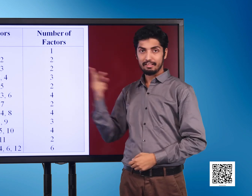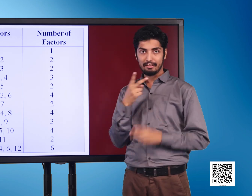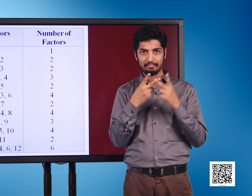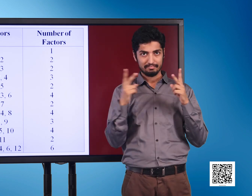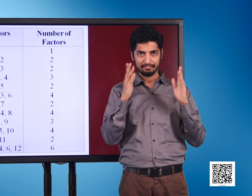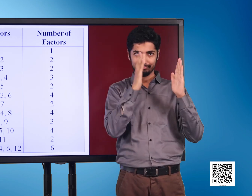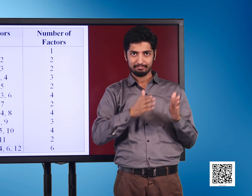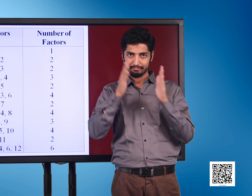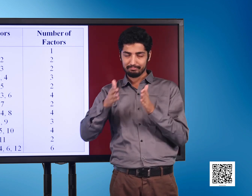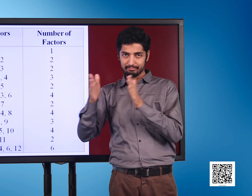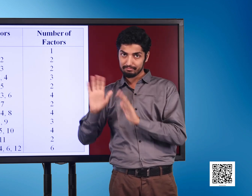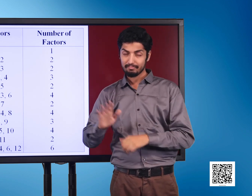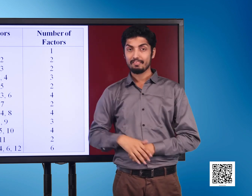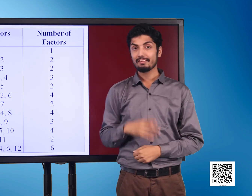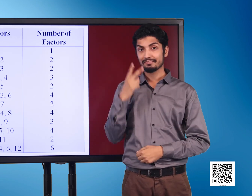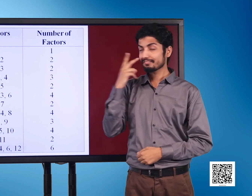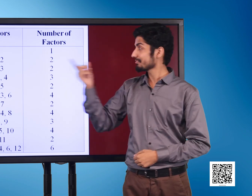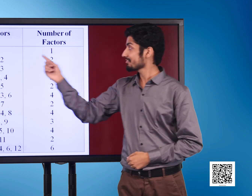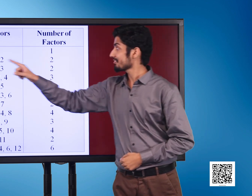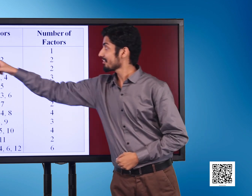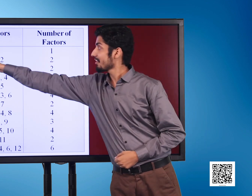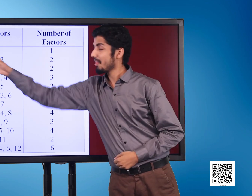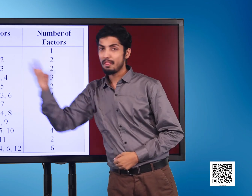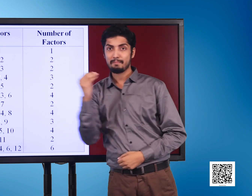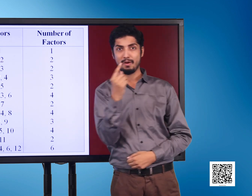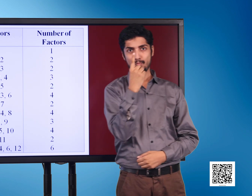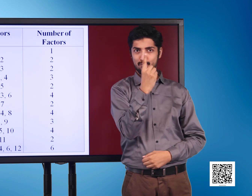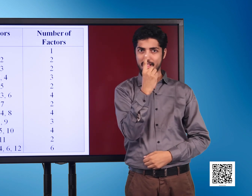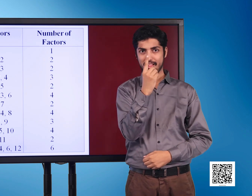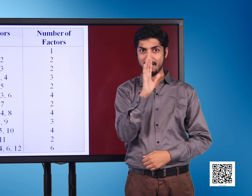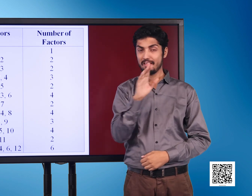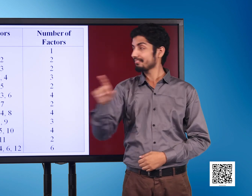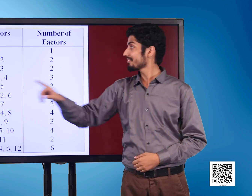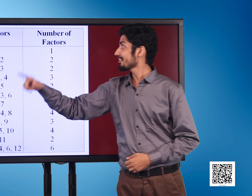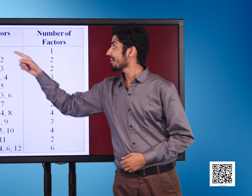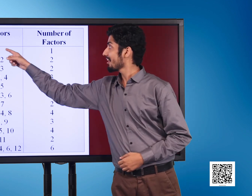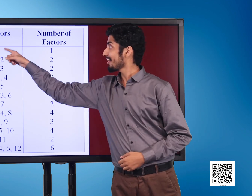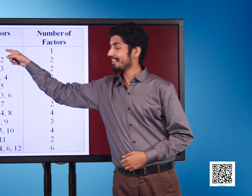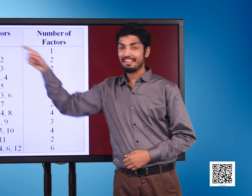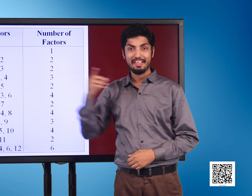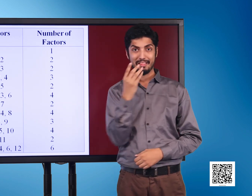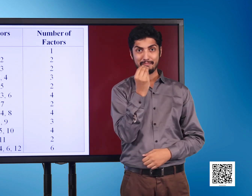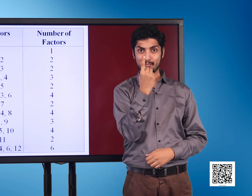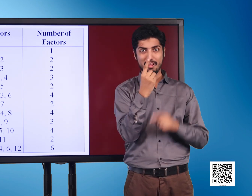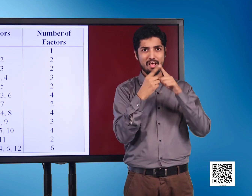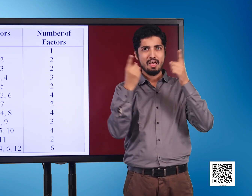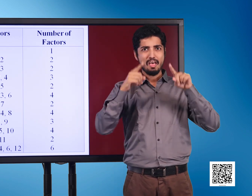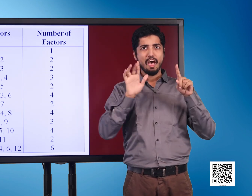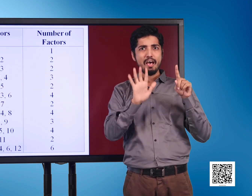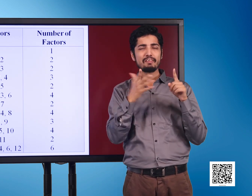table row-wise. 1, 1, 1. 2,